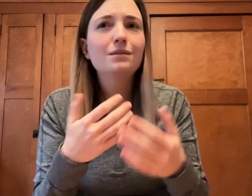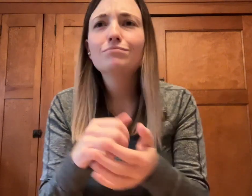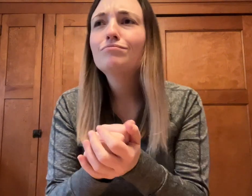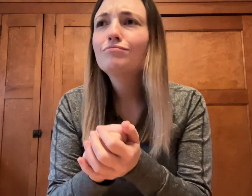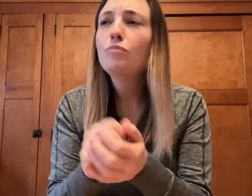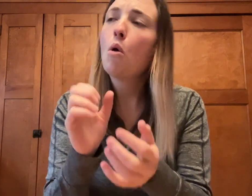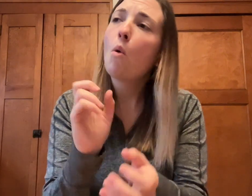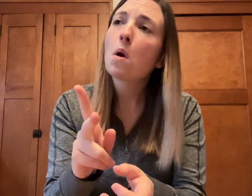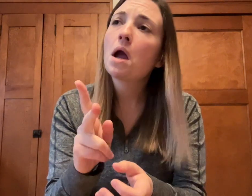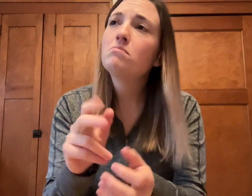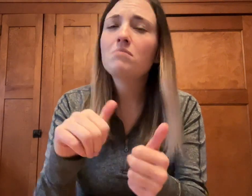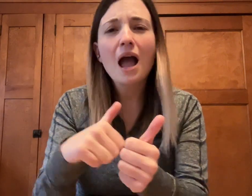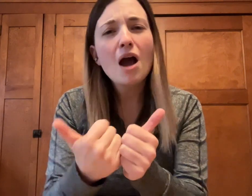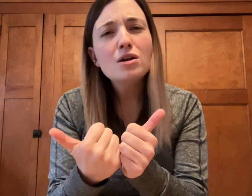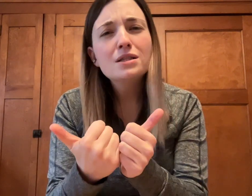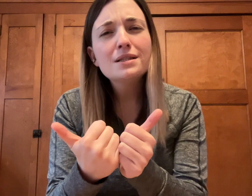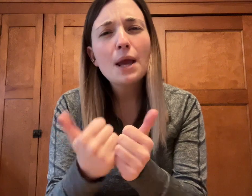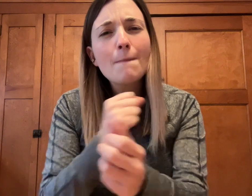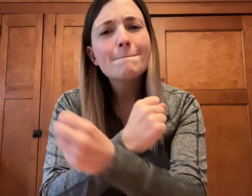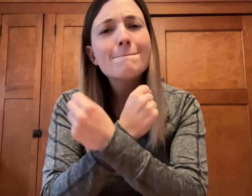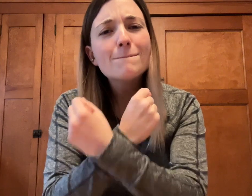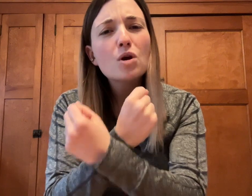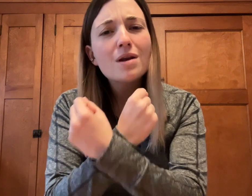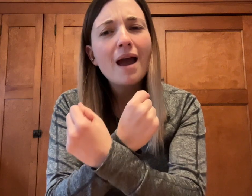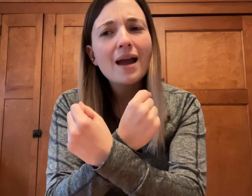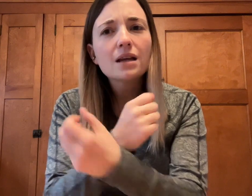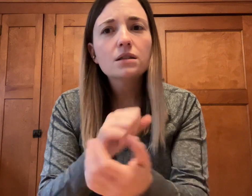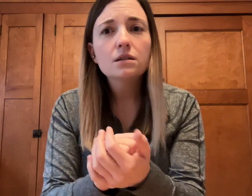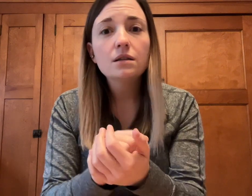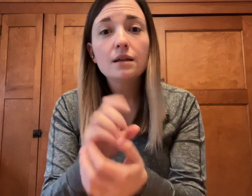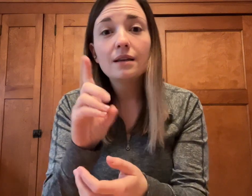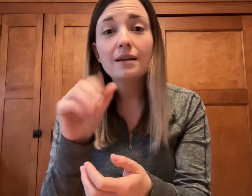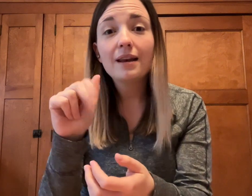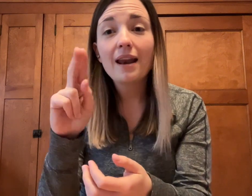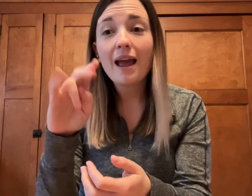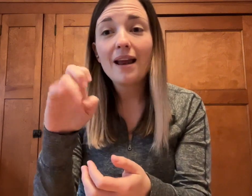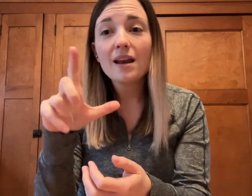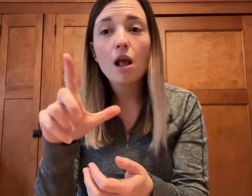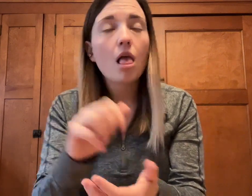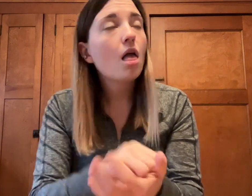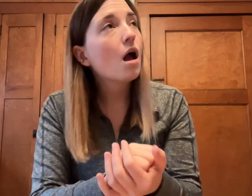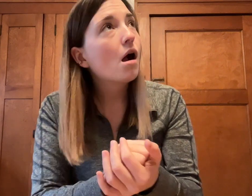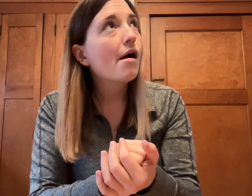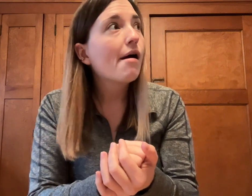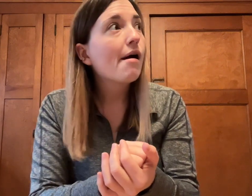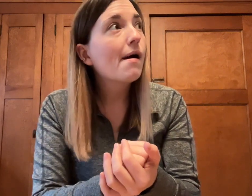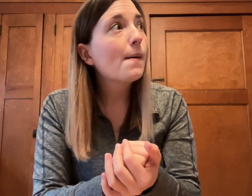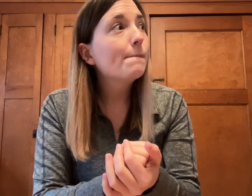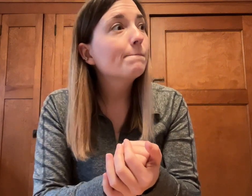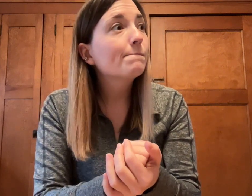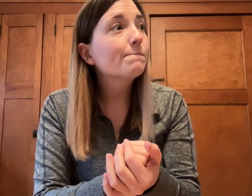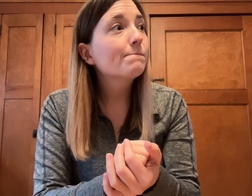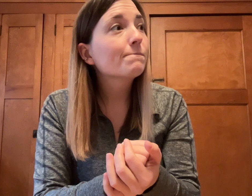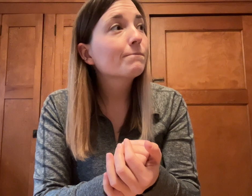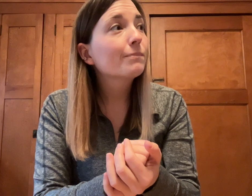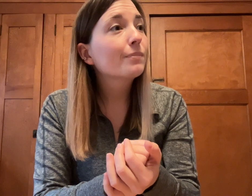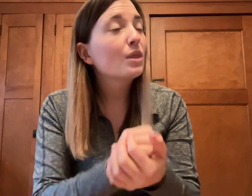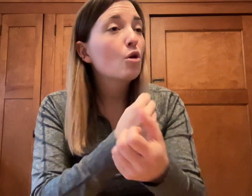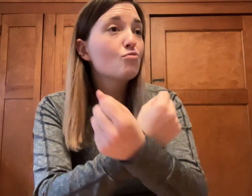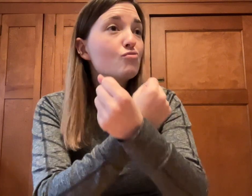How does the skeletal system protect us, Daniel? It protects the organs by because it's hard and the organs